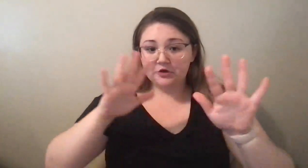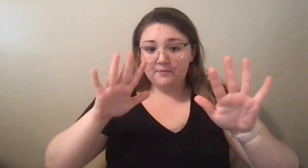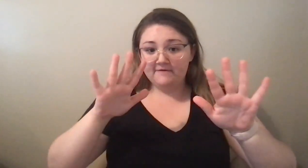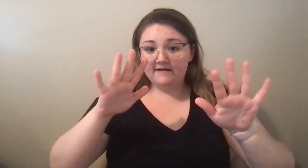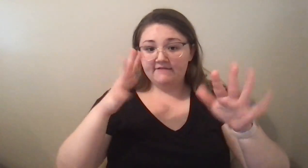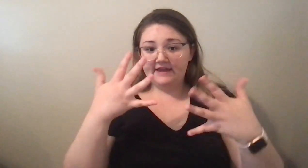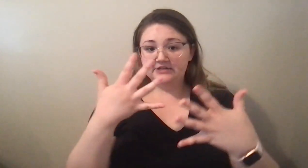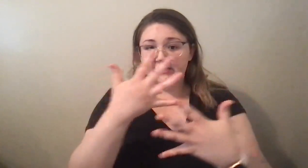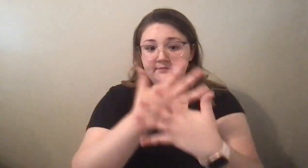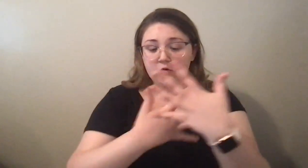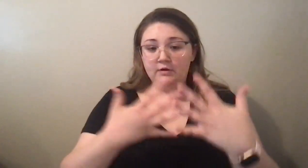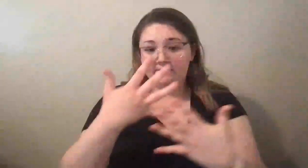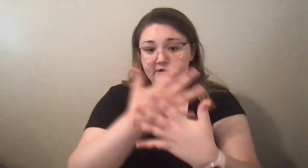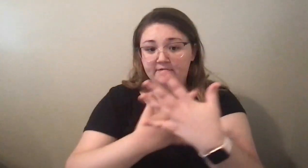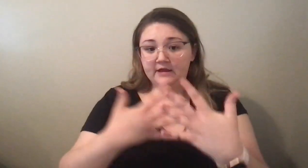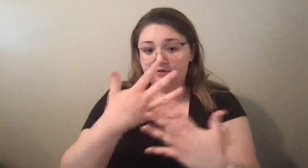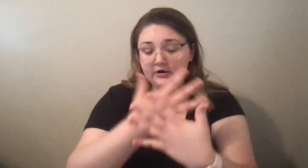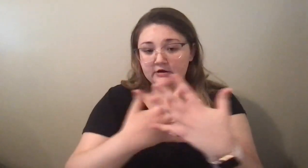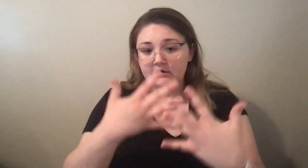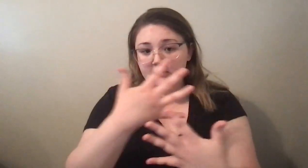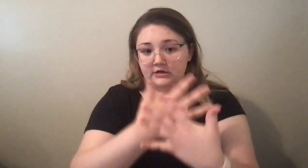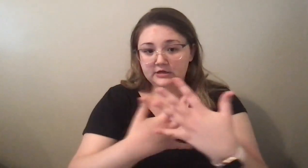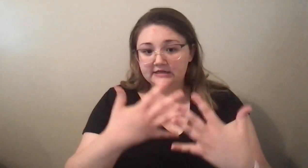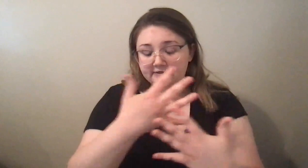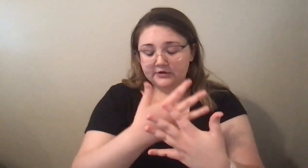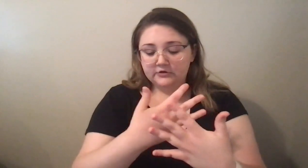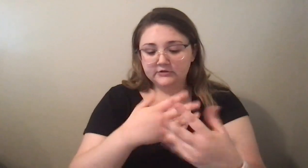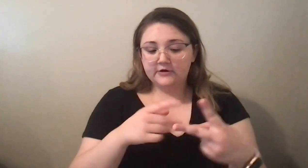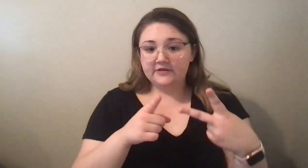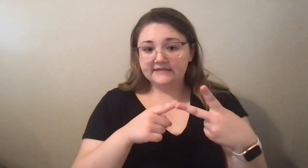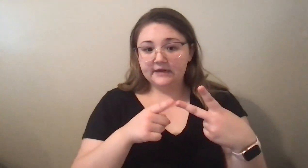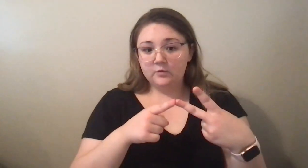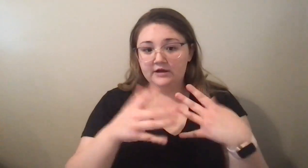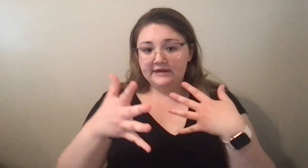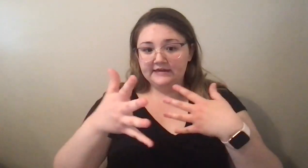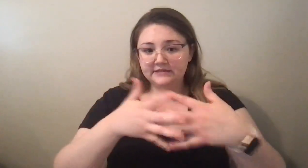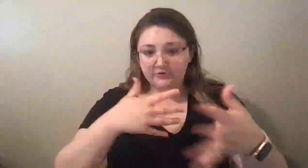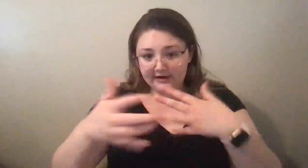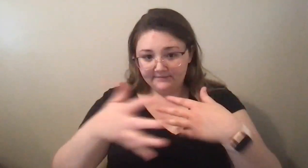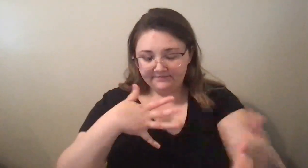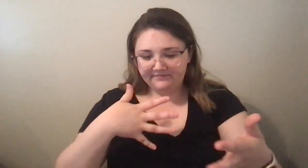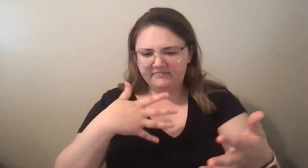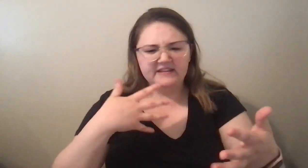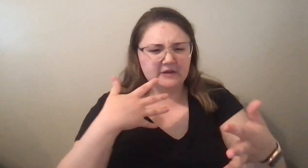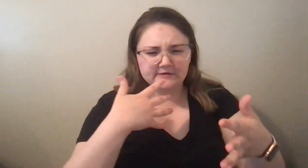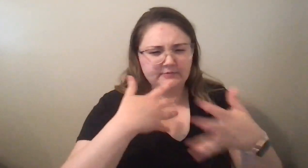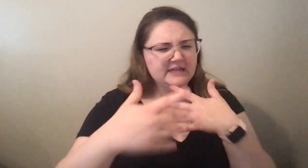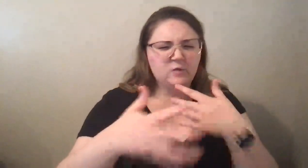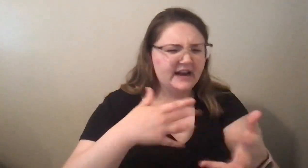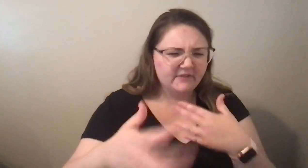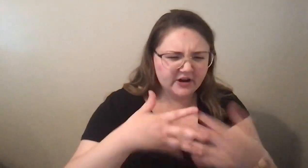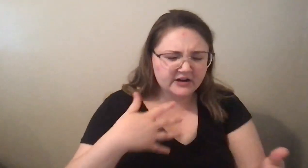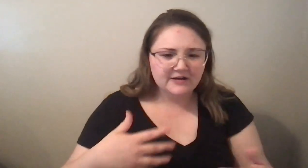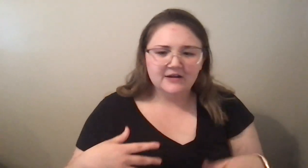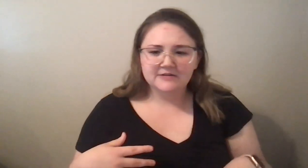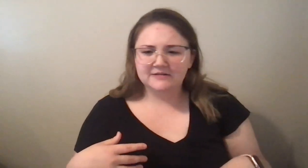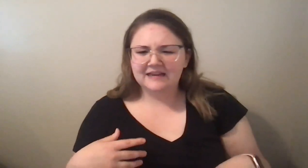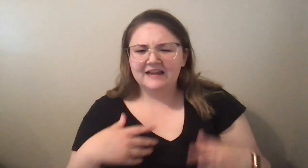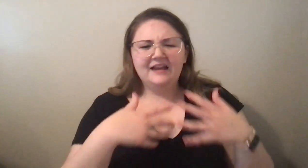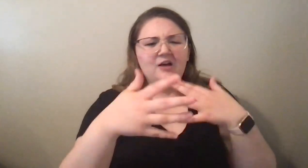this, which is open 5 hand shape, one in front of the other, in circles. Or the second one is gray. And this also means whatever. So it's